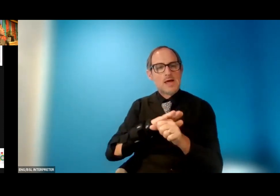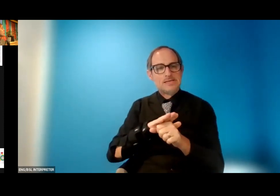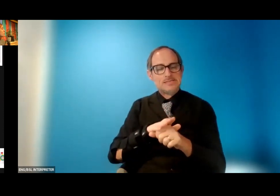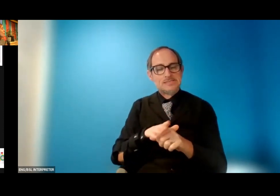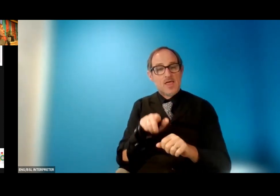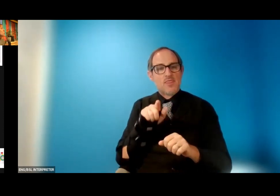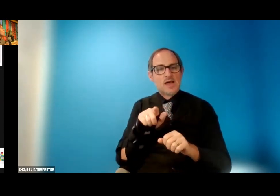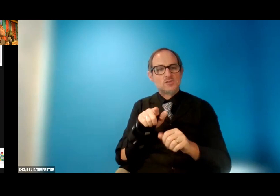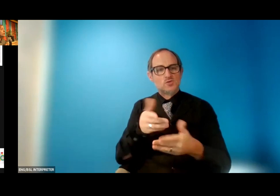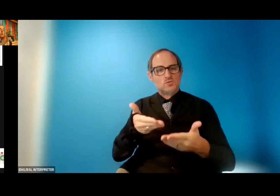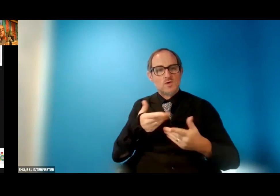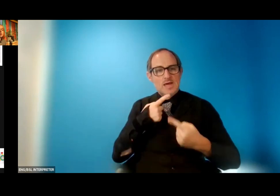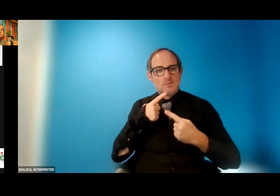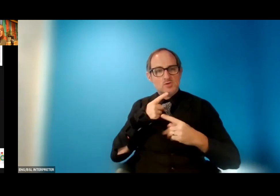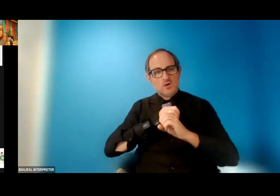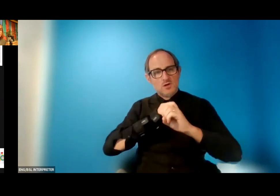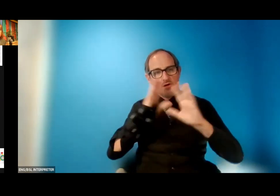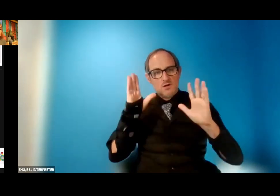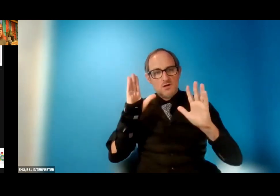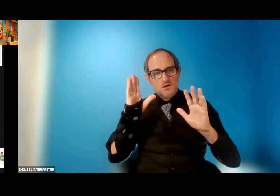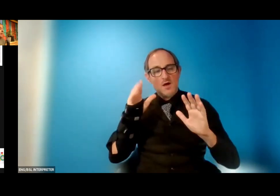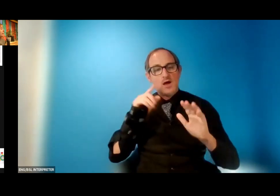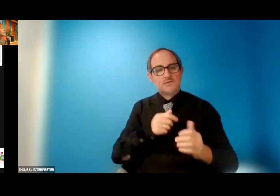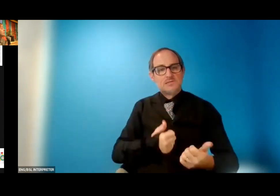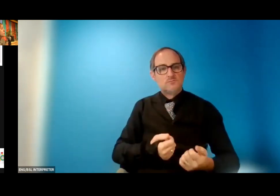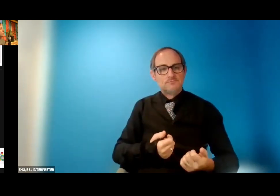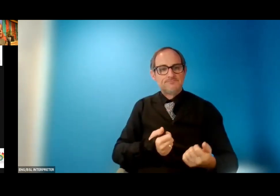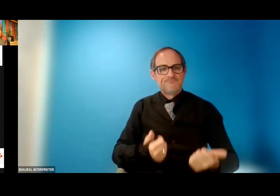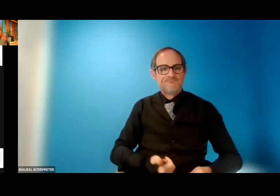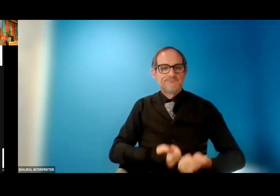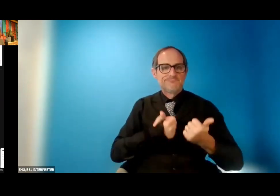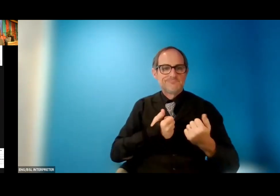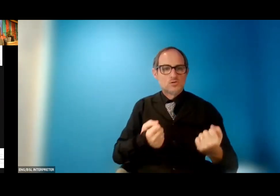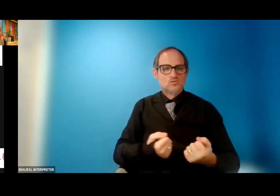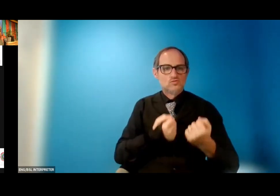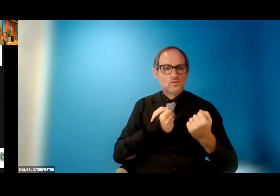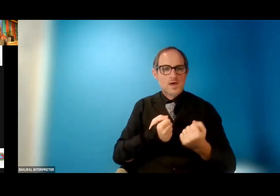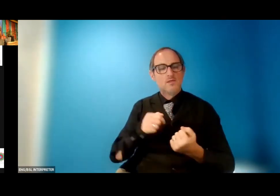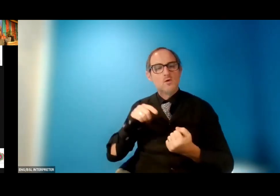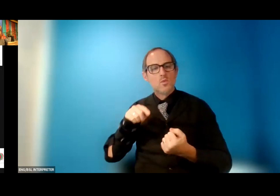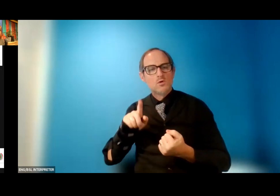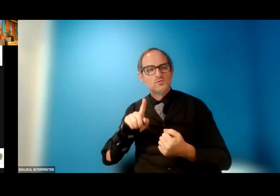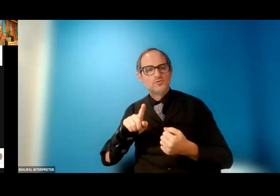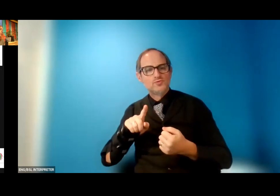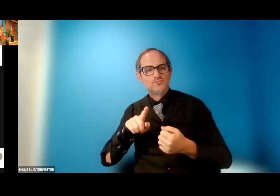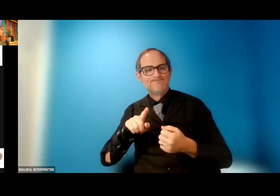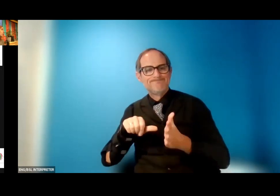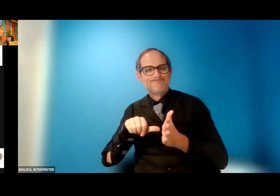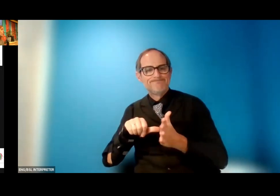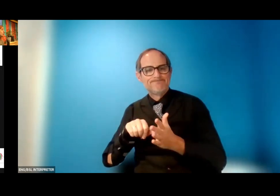where we're doing well and where we're doing not so well. And again, this can be a starting point for many different types